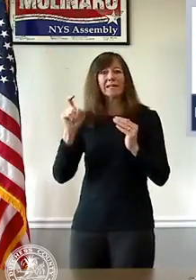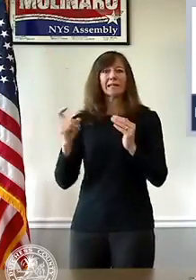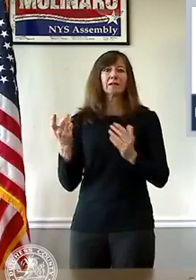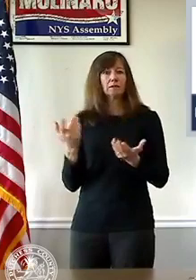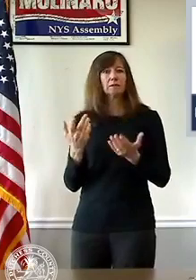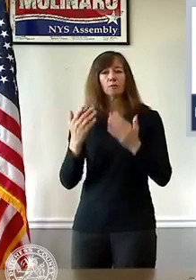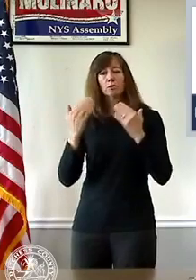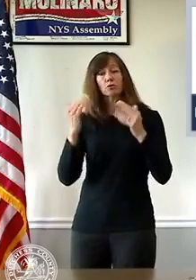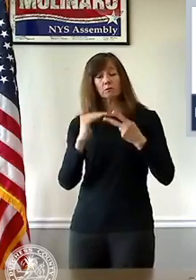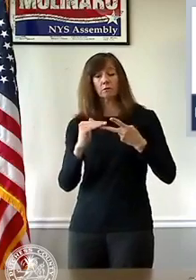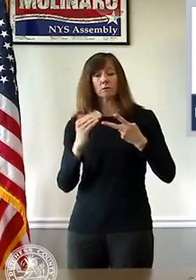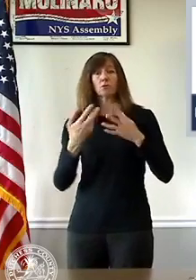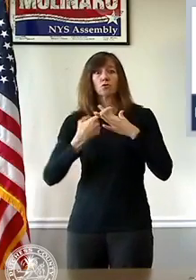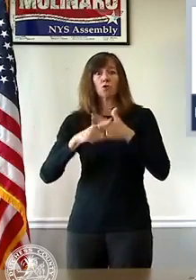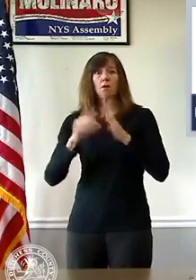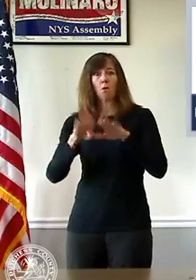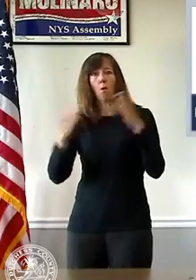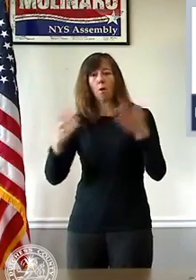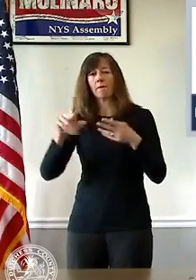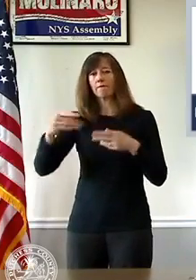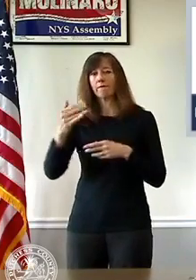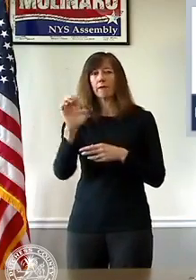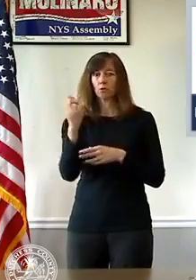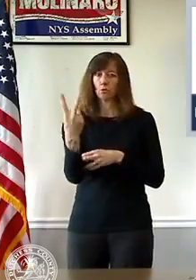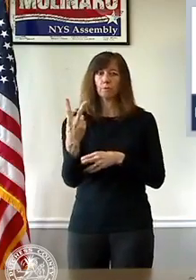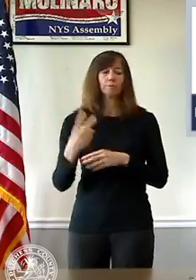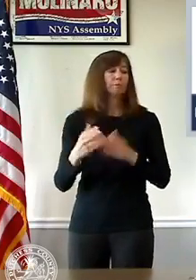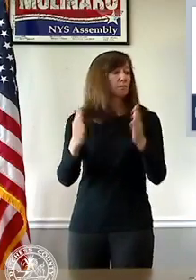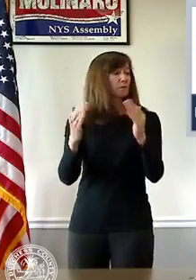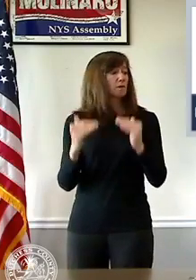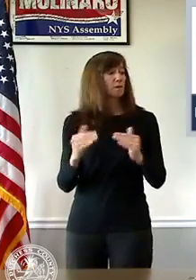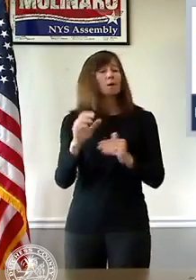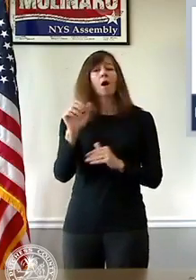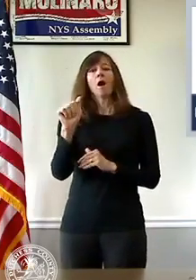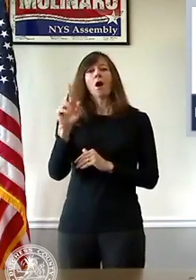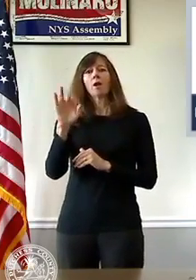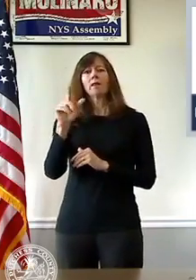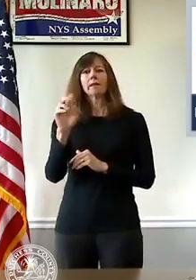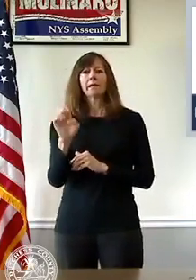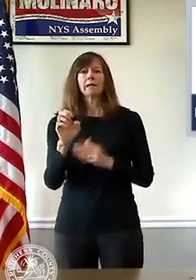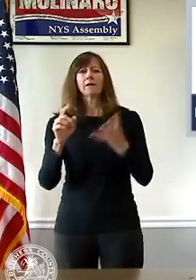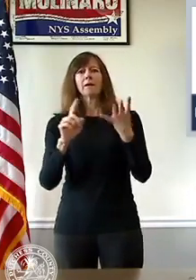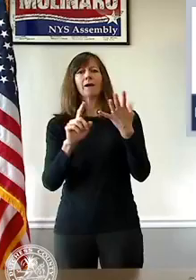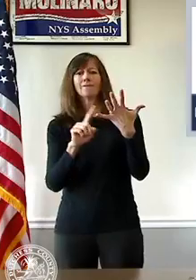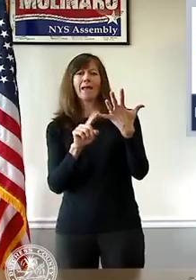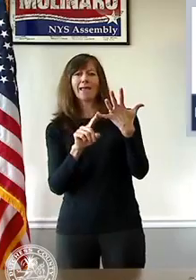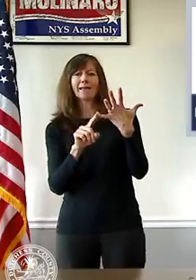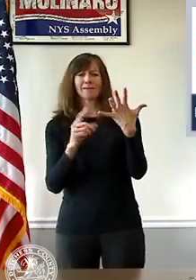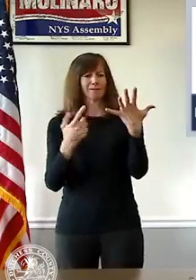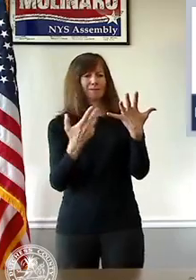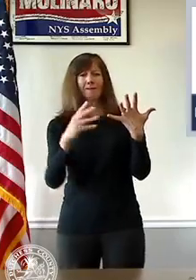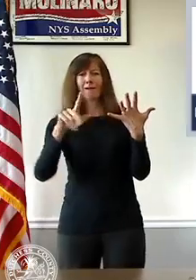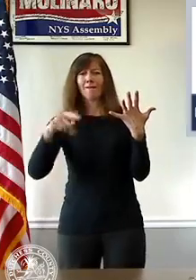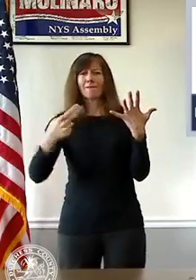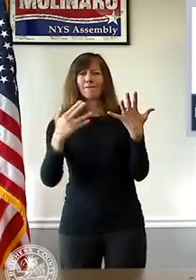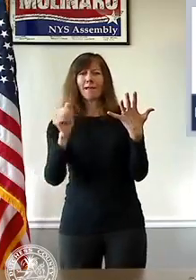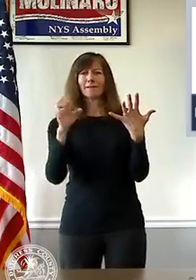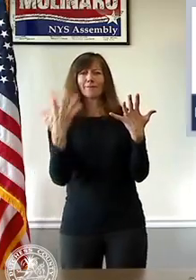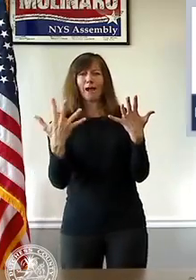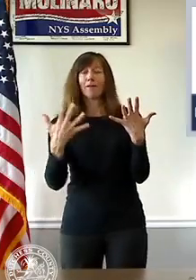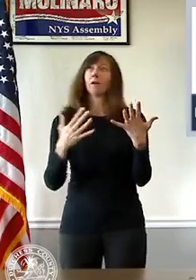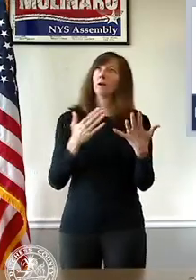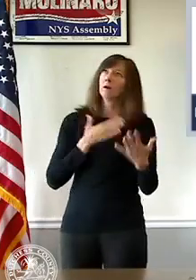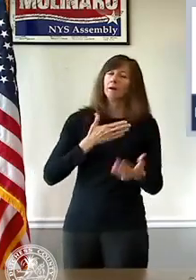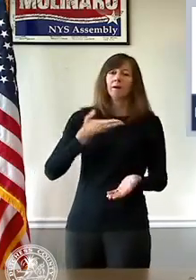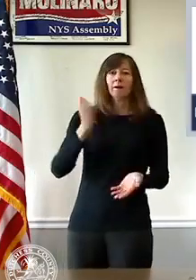that. Arlene, what's phase 5? No phase 5. There is no phase. Gosh, I hope there is no phase 5. It's 4